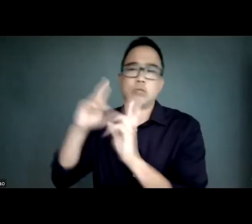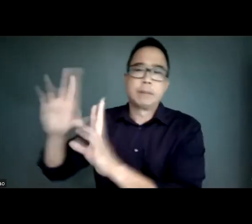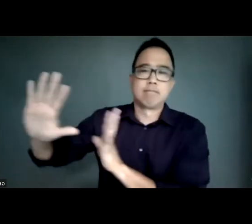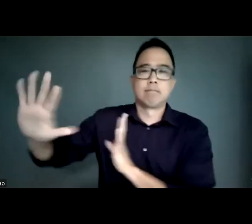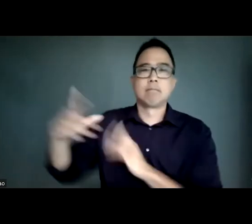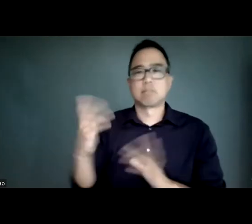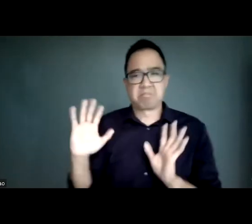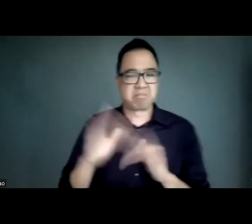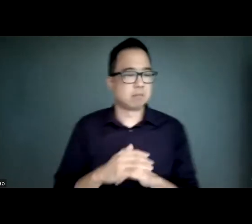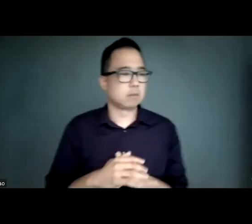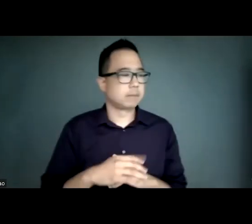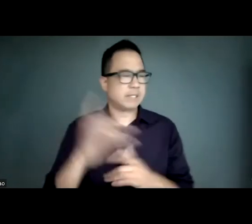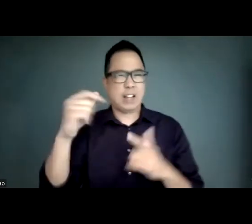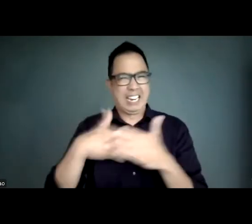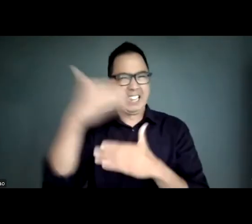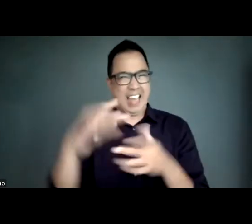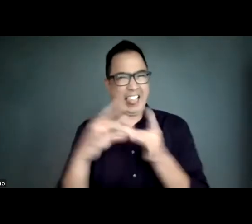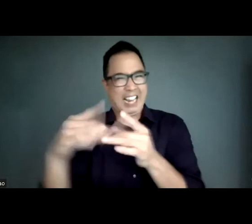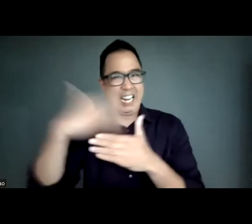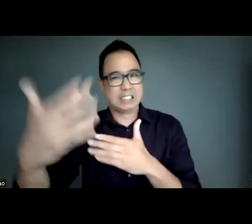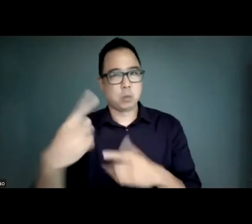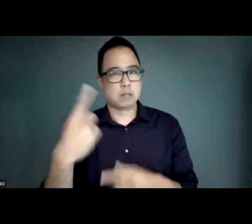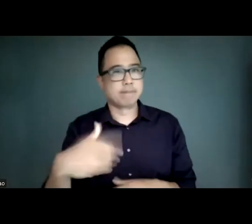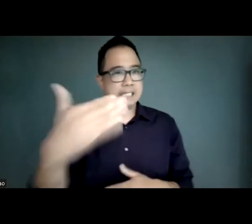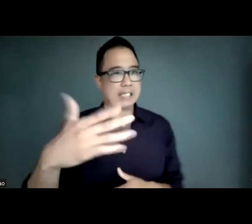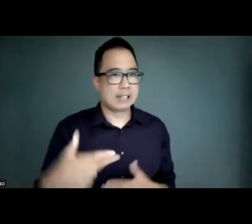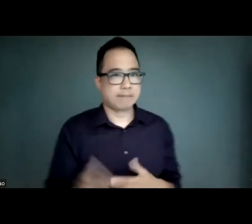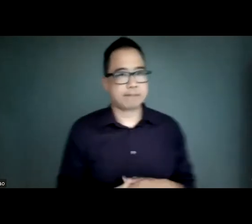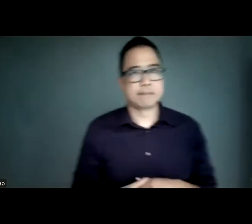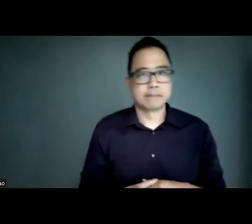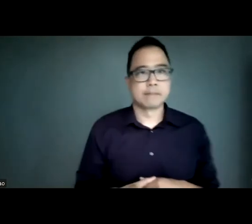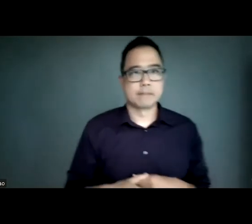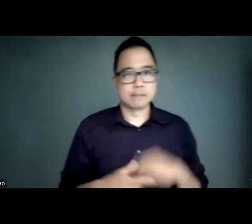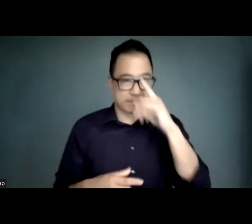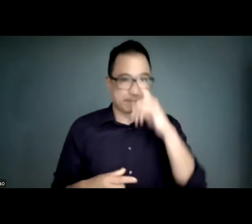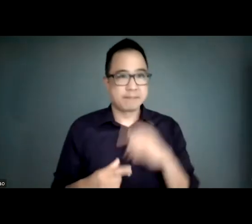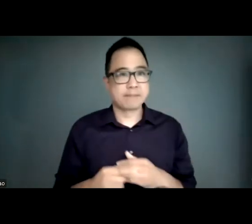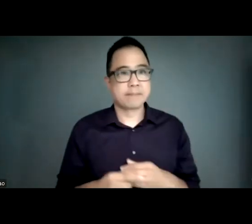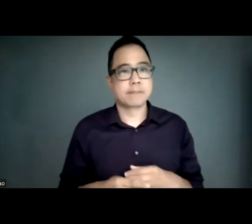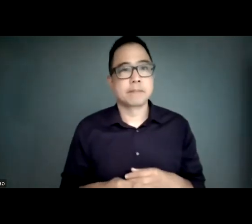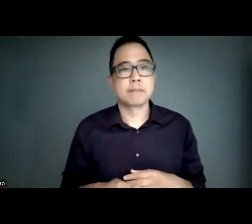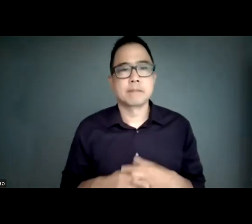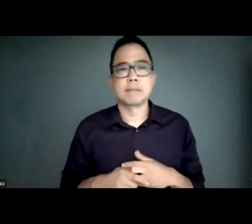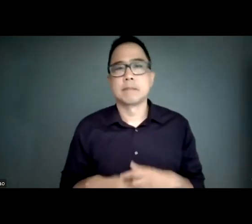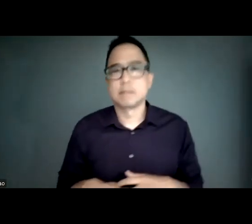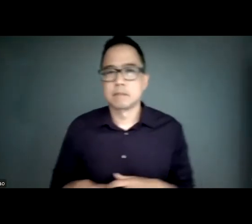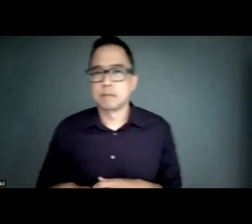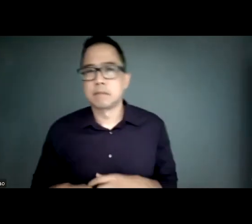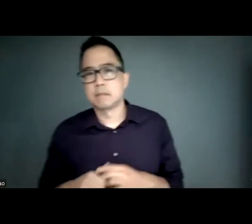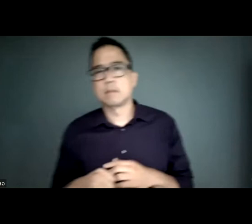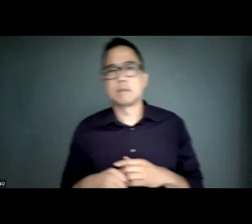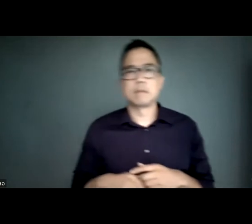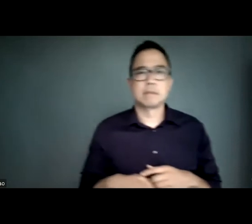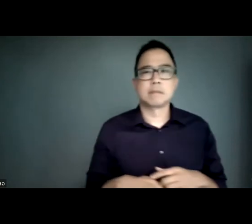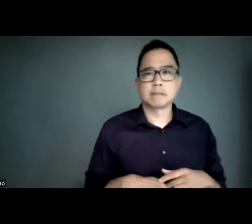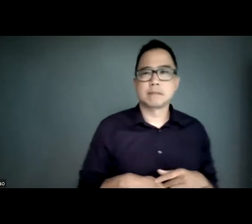you know, don't bully them, don't tease them, just let them be, but also make educated